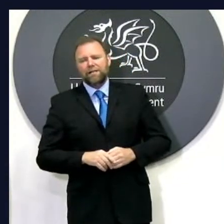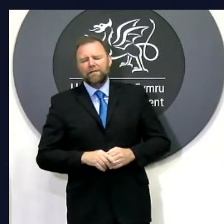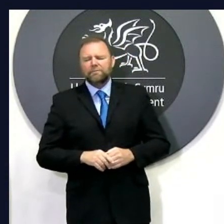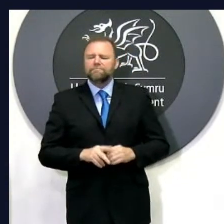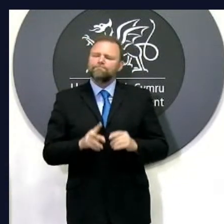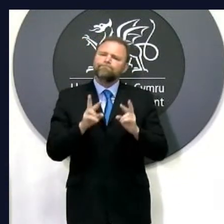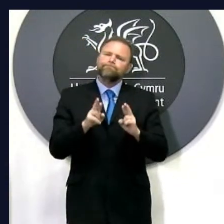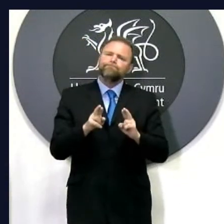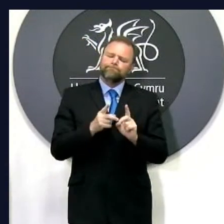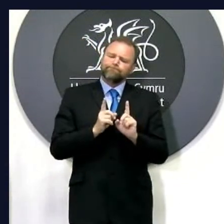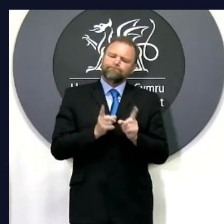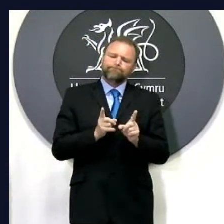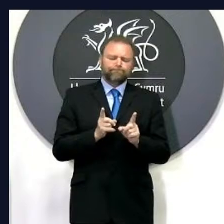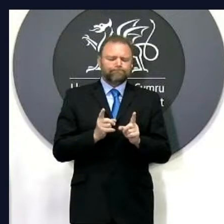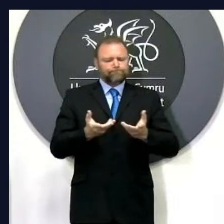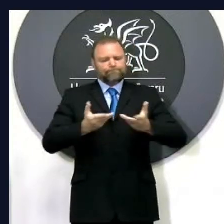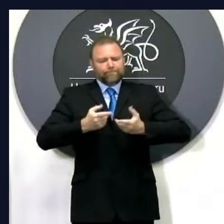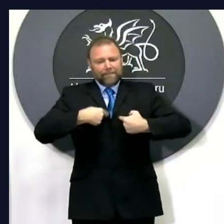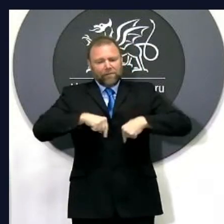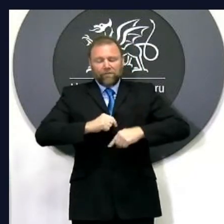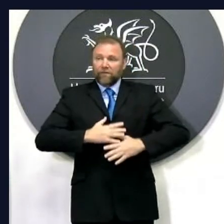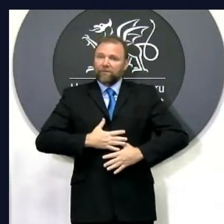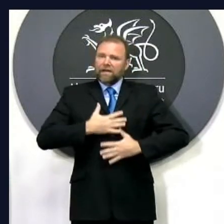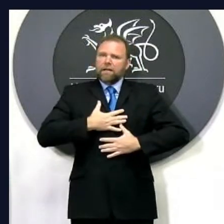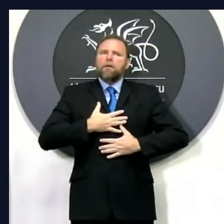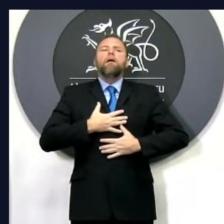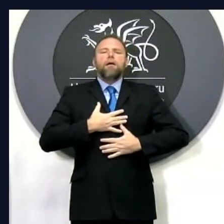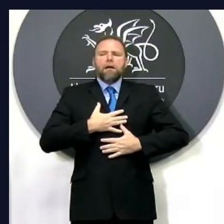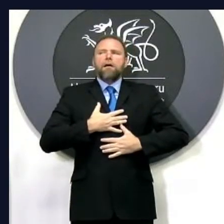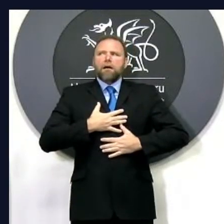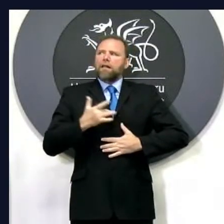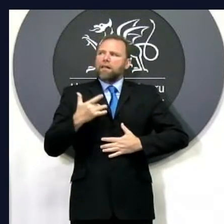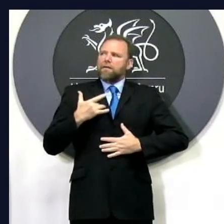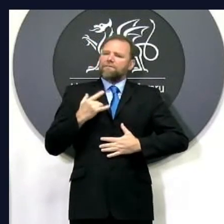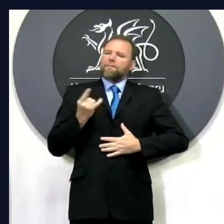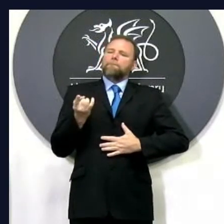everybody a sense of life returning again.